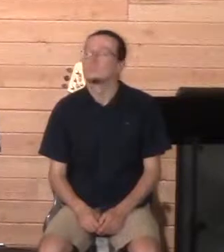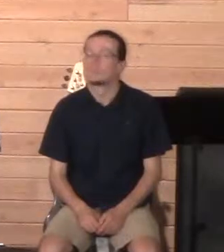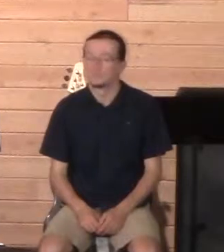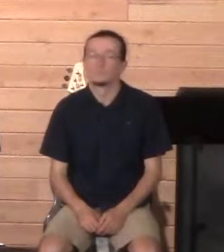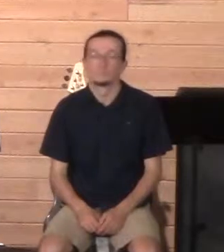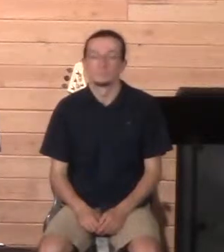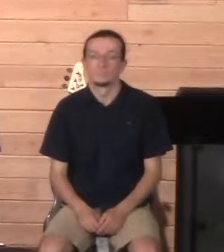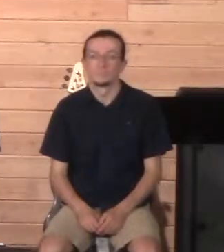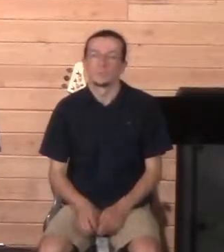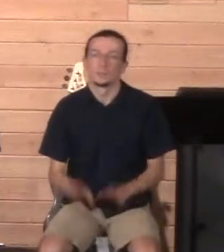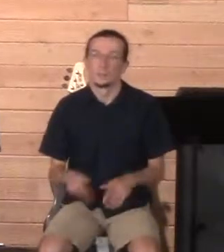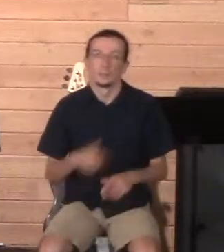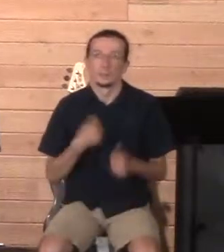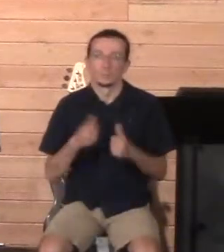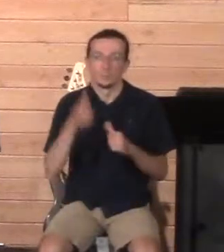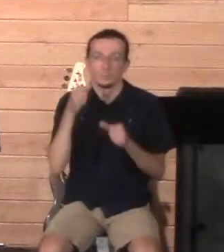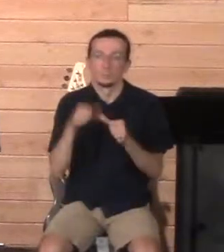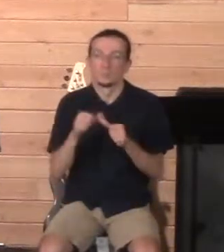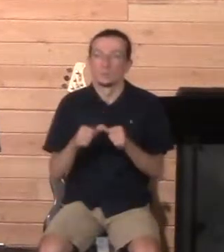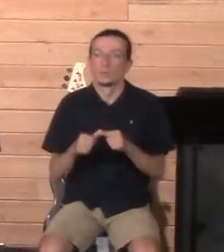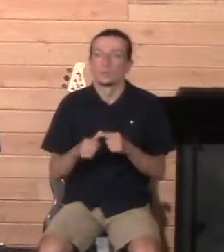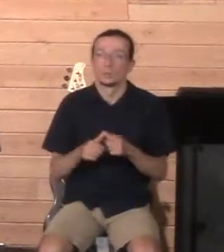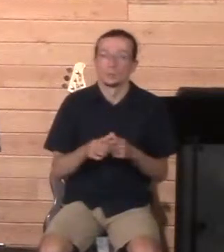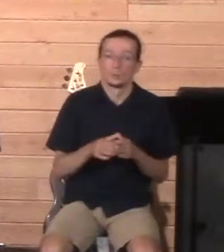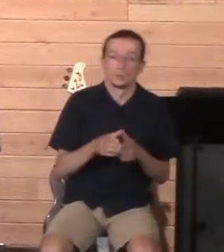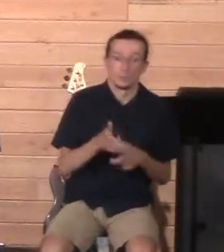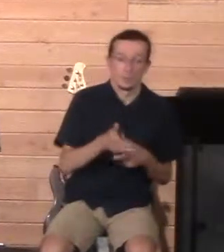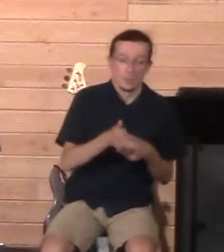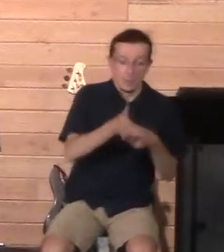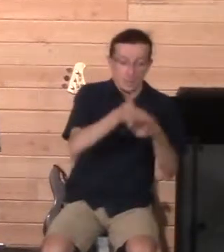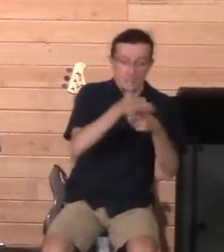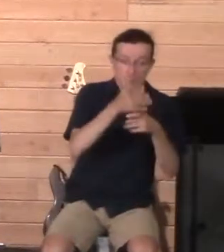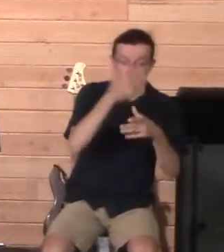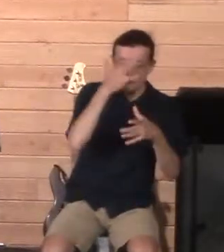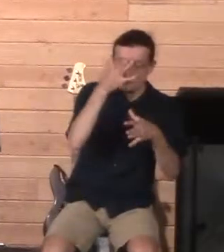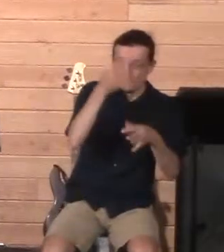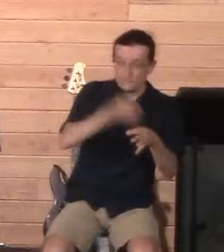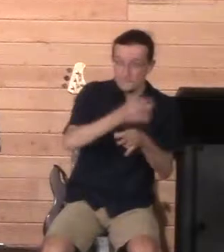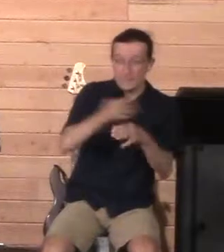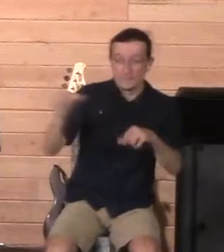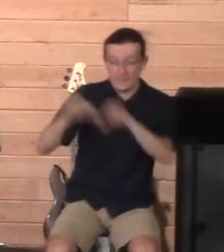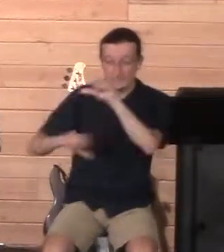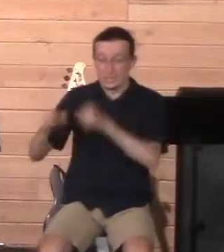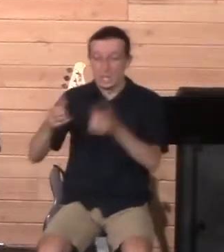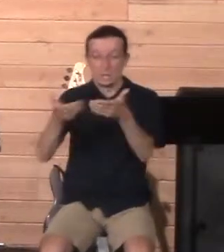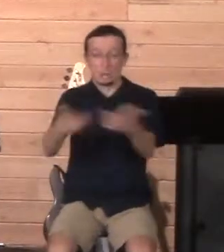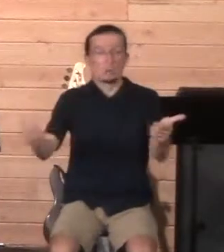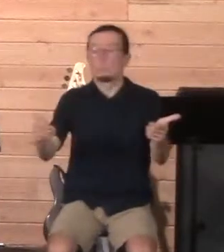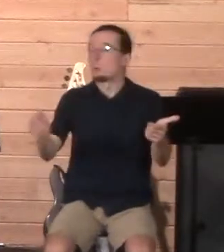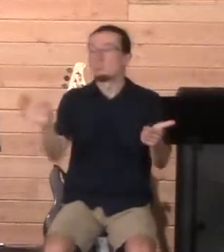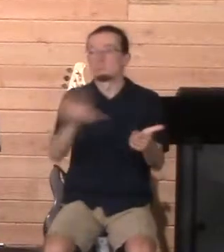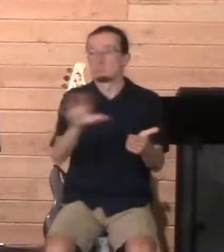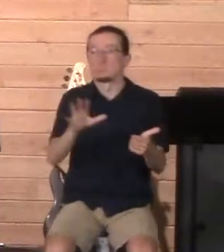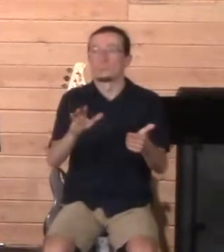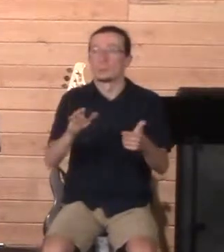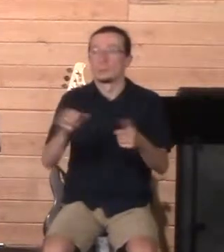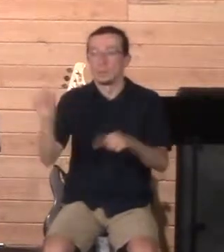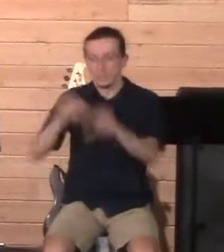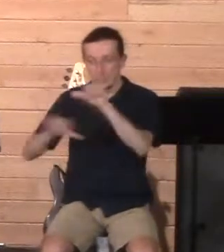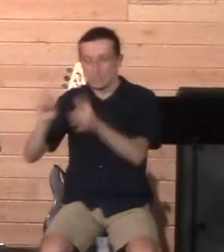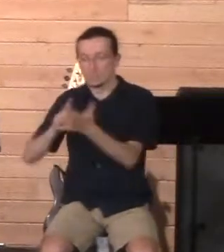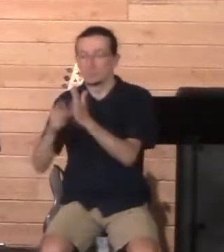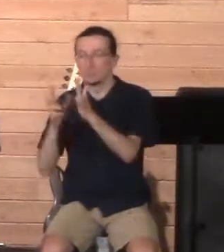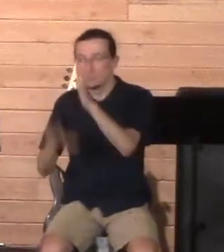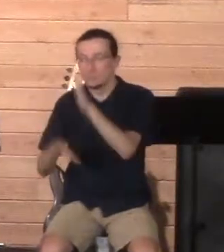I'll try and remember it. The line between faith and science is a myth. Science is the discovery of God and how he works and how